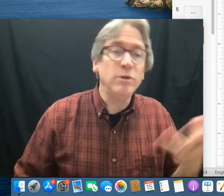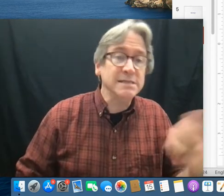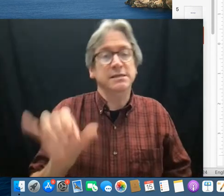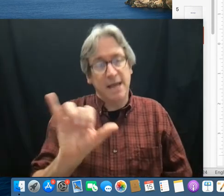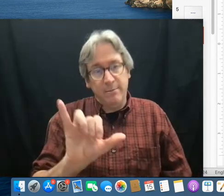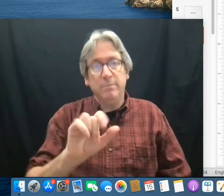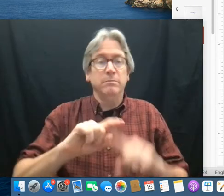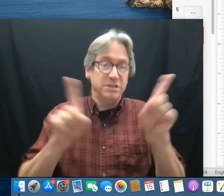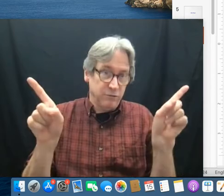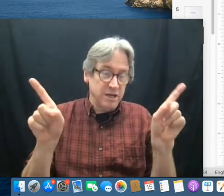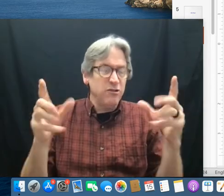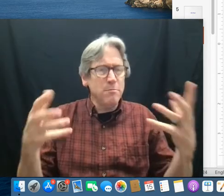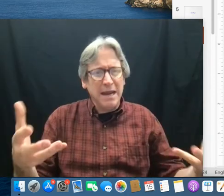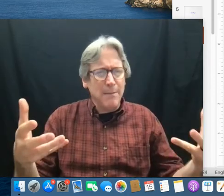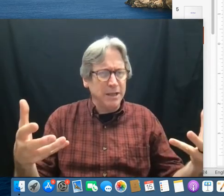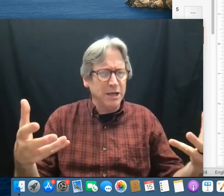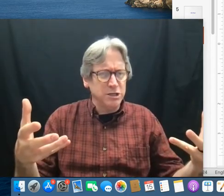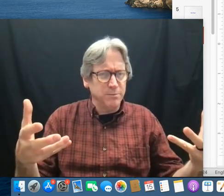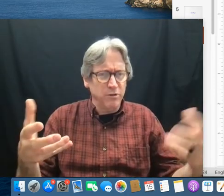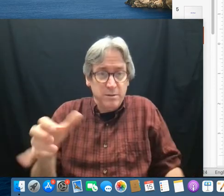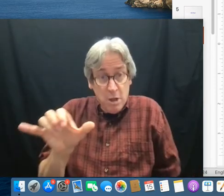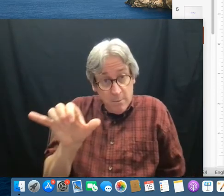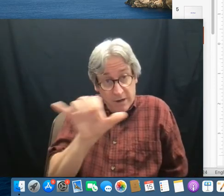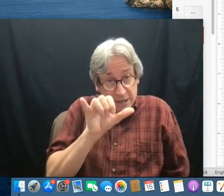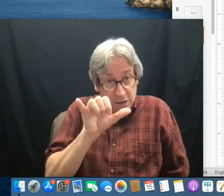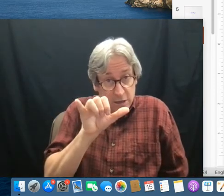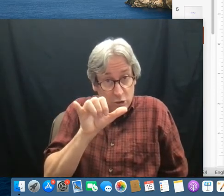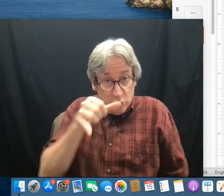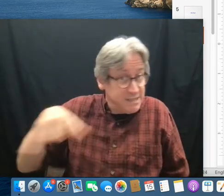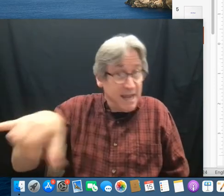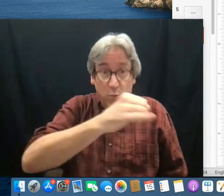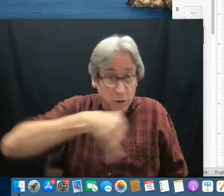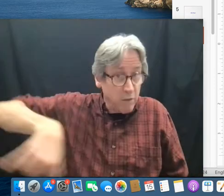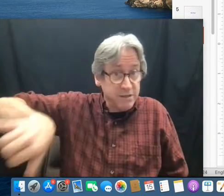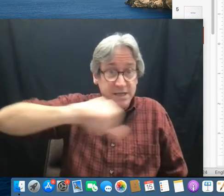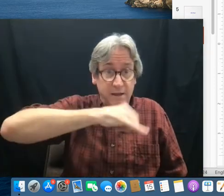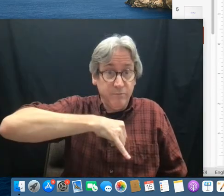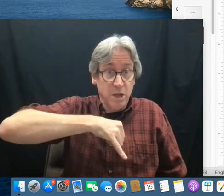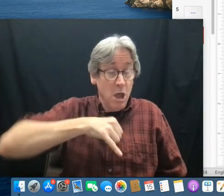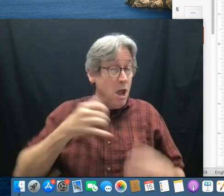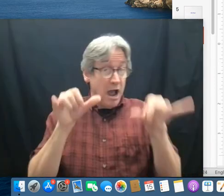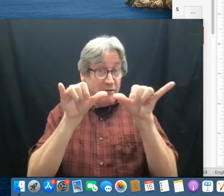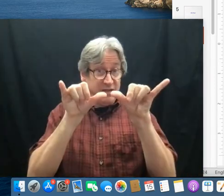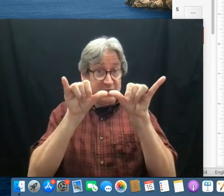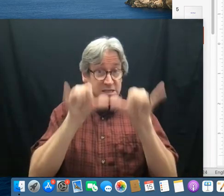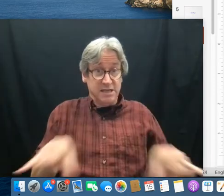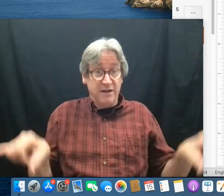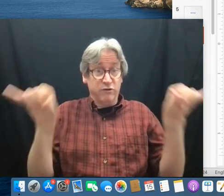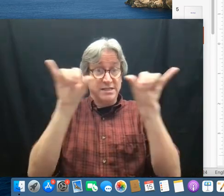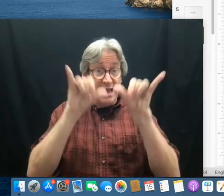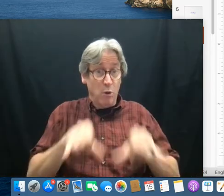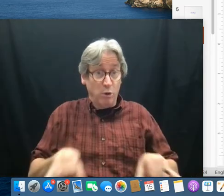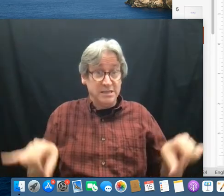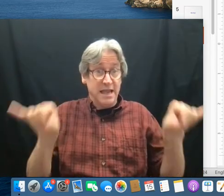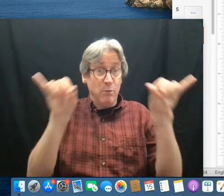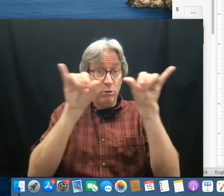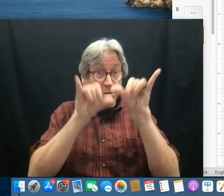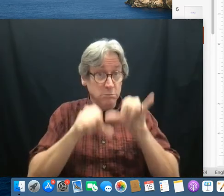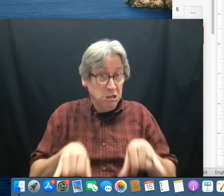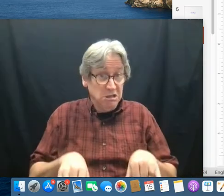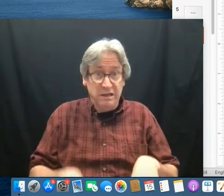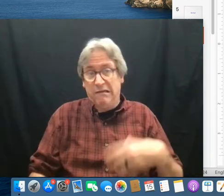So that's same, different. And there are many applications of both of them, but you could say we're all the same. This is a sign for same old,